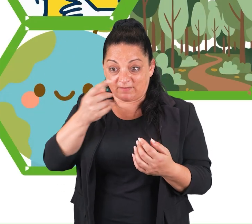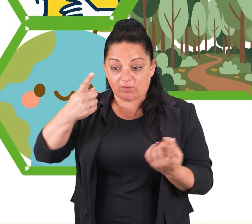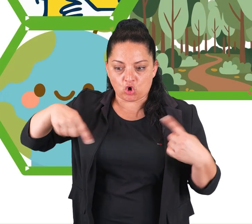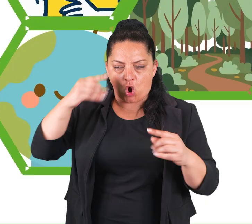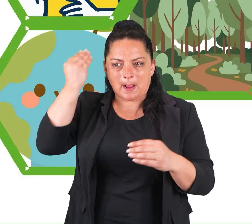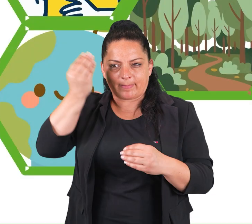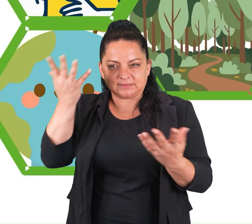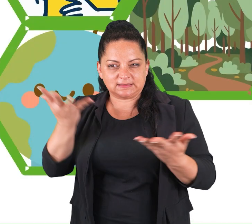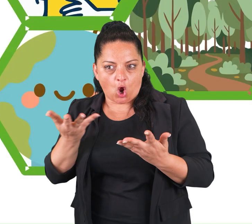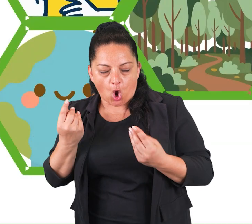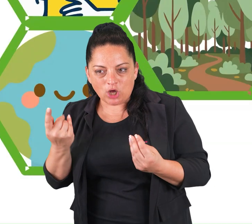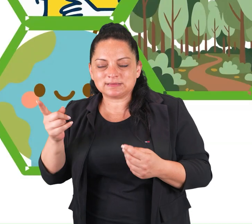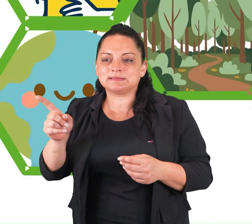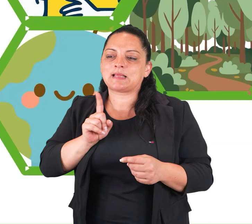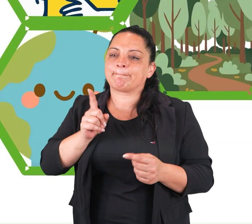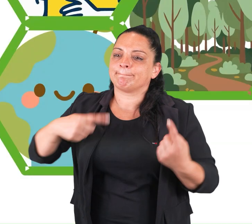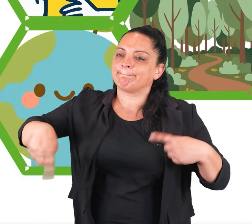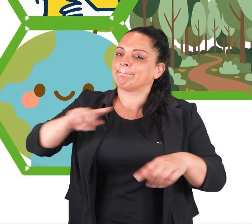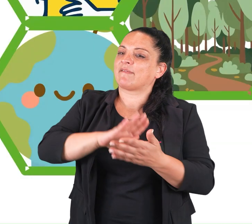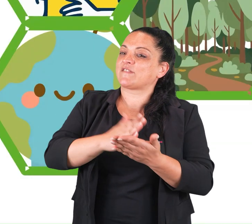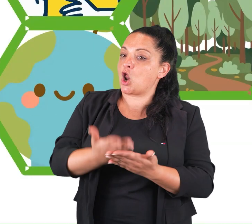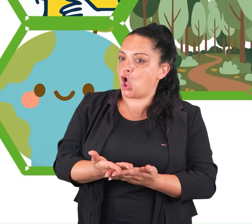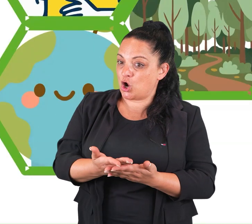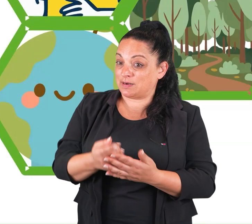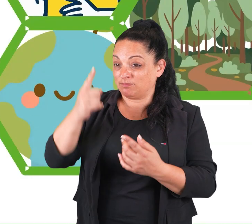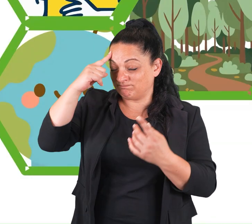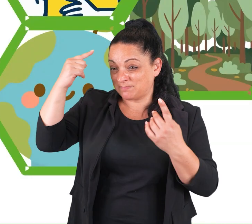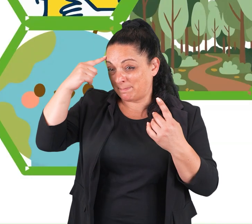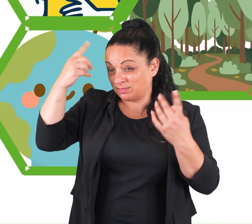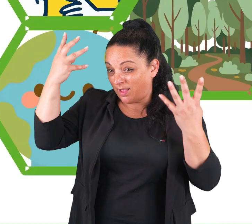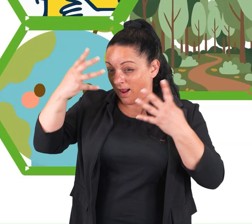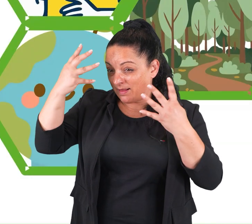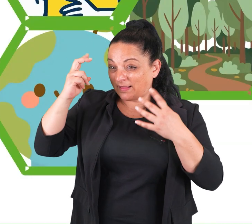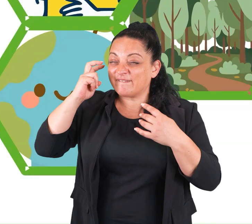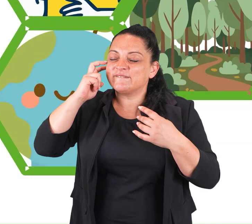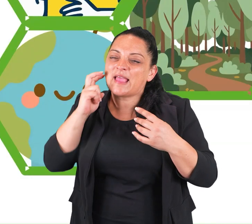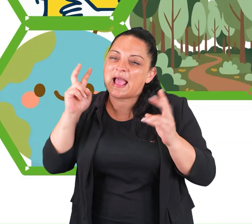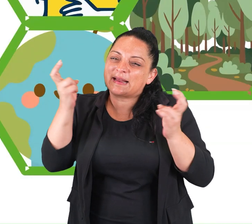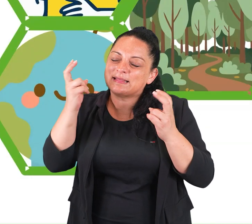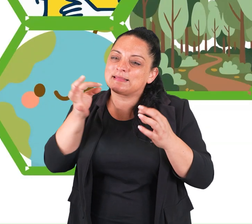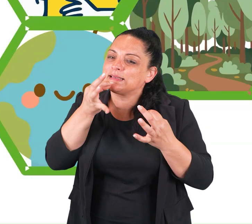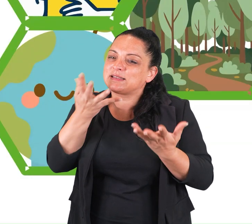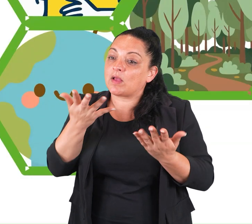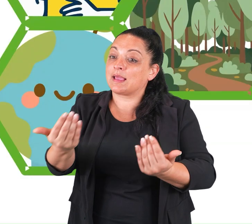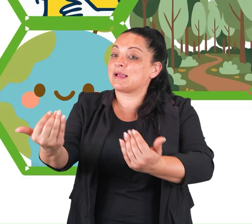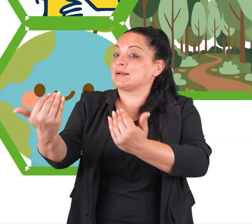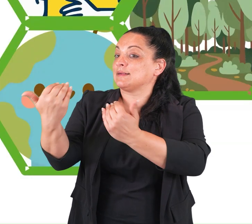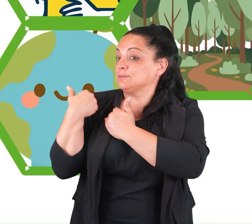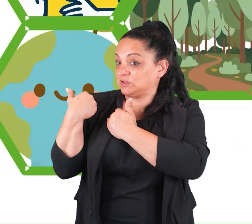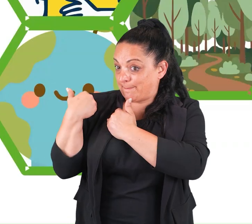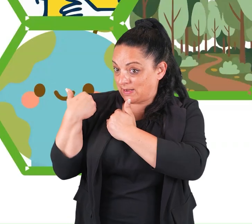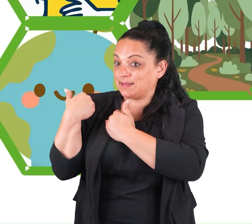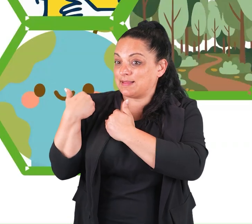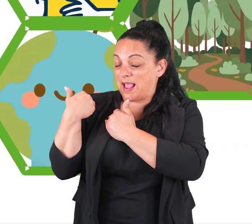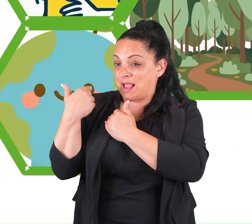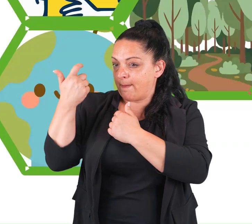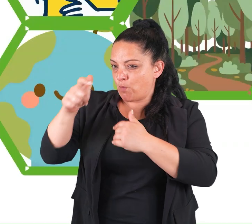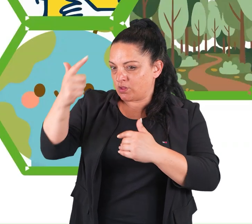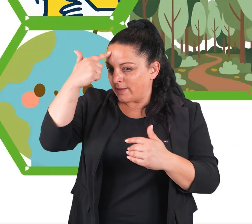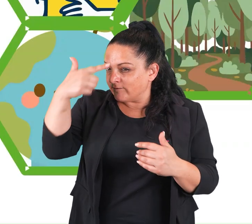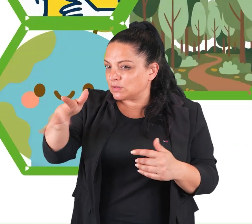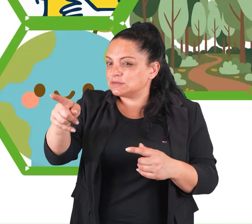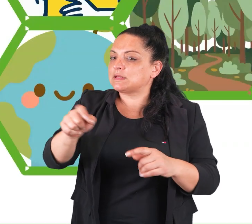and about what we think and our values. And green mindsets includes responsibility,